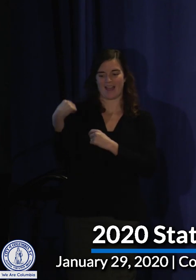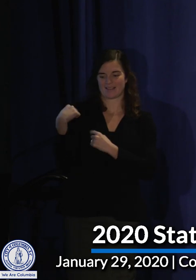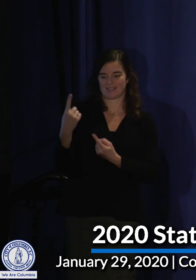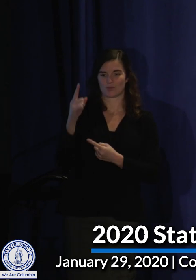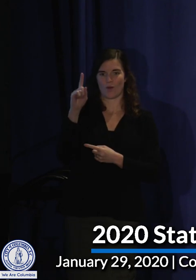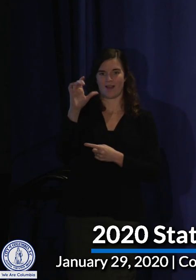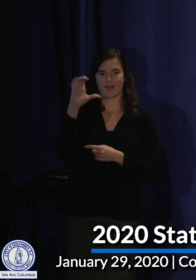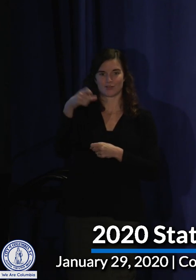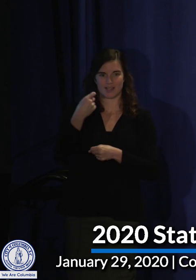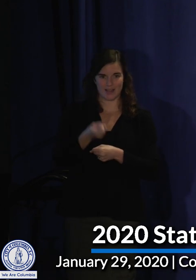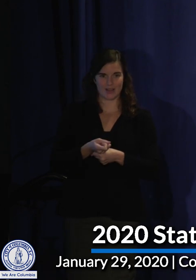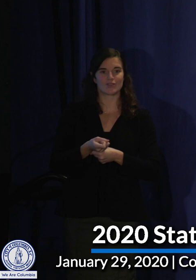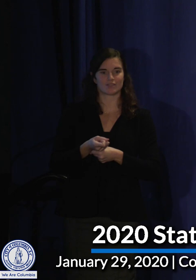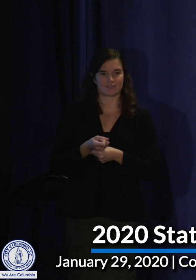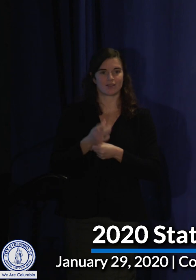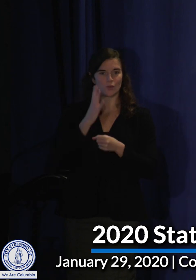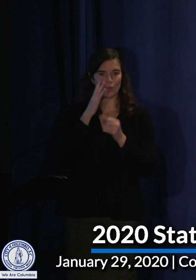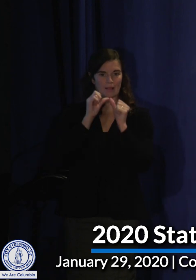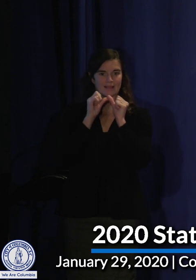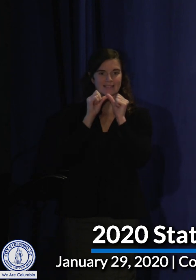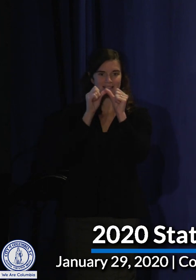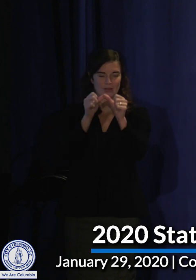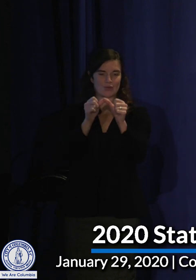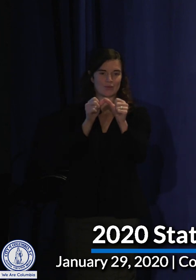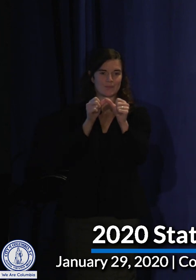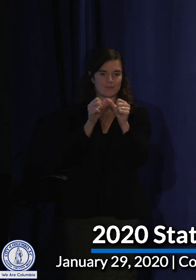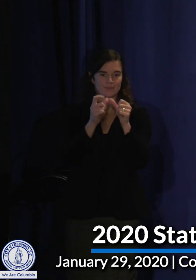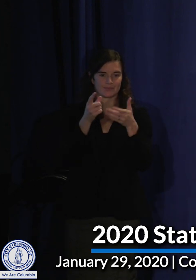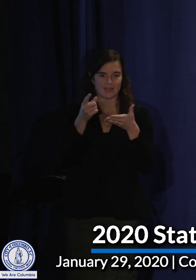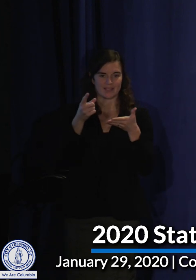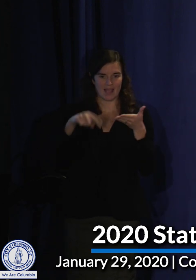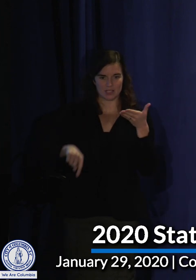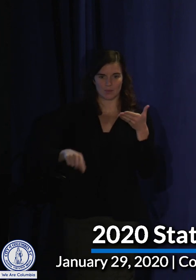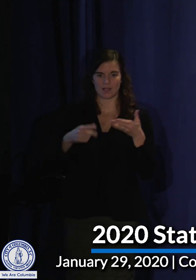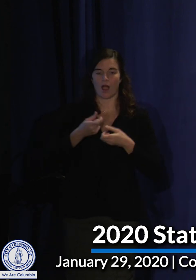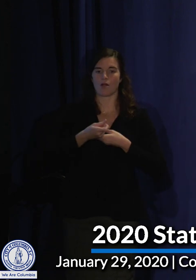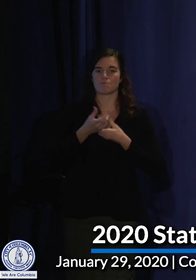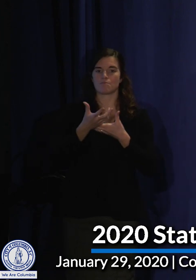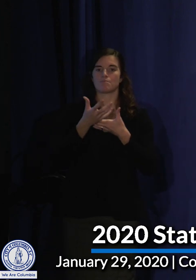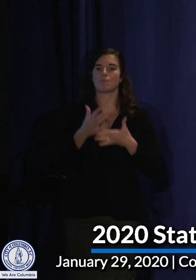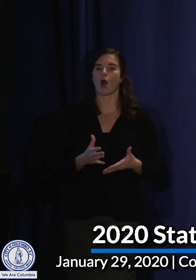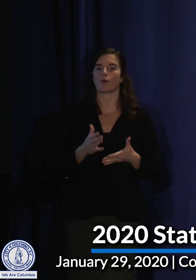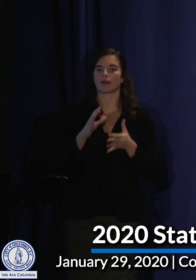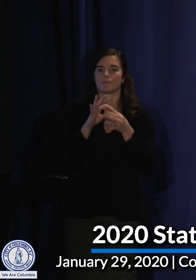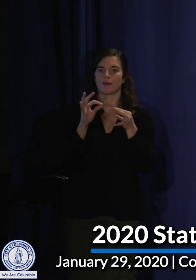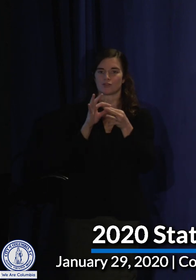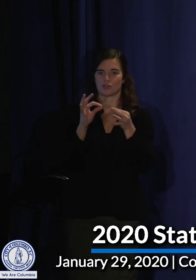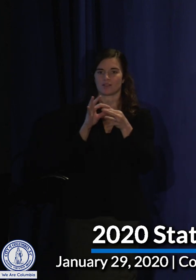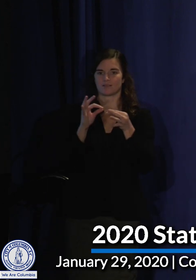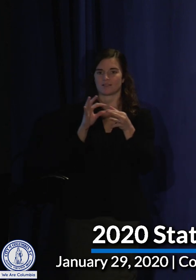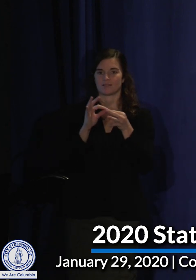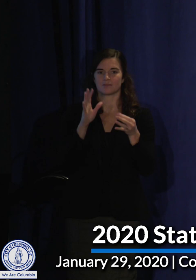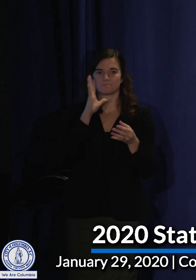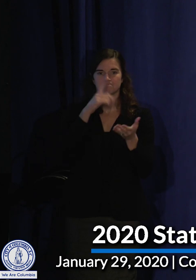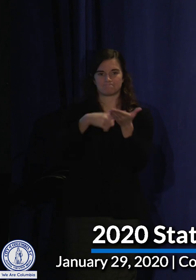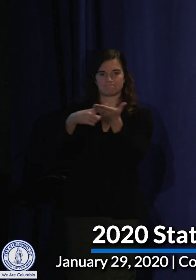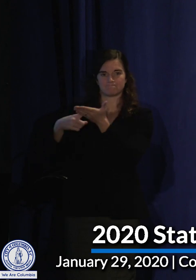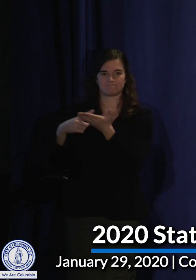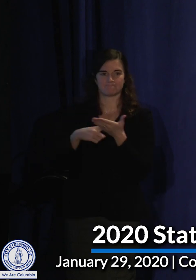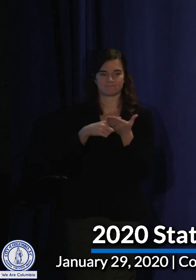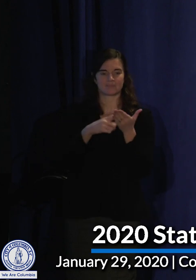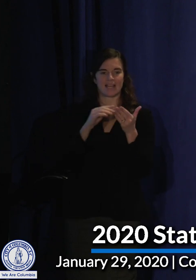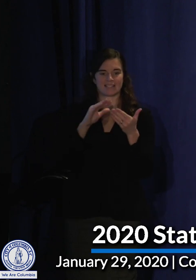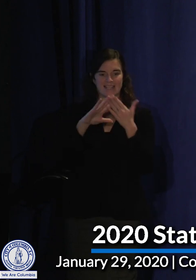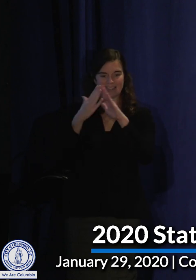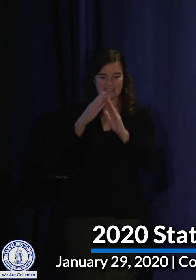we'll take it on next week. As our poet laureate mentioned, as a city council, manifesting a new